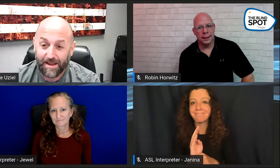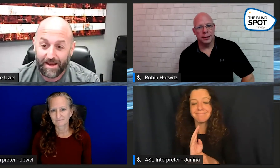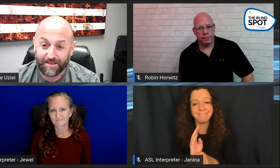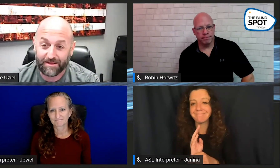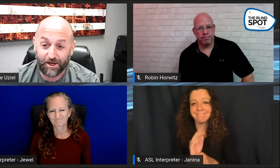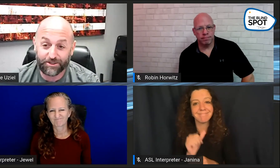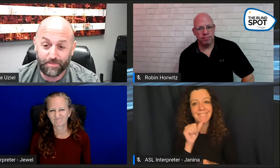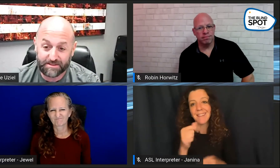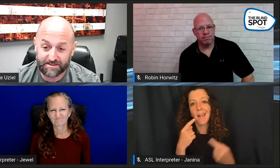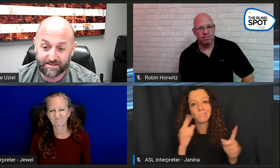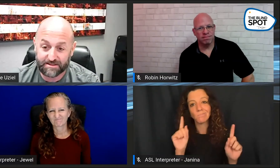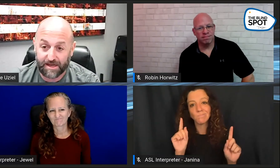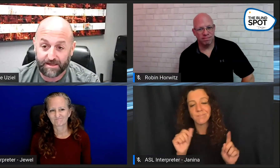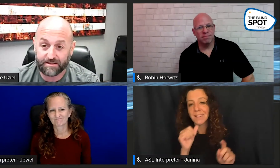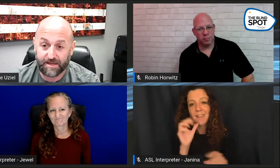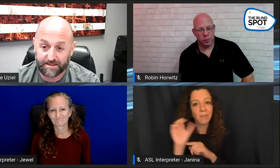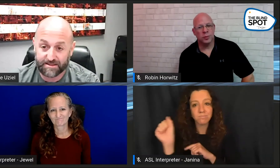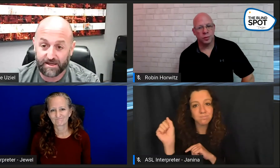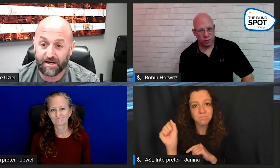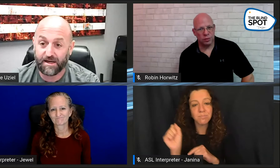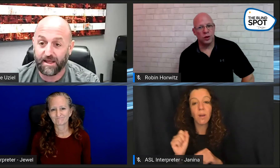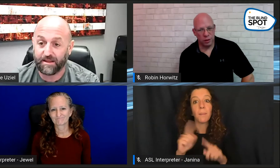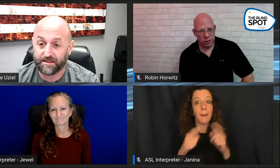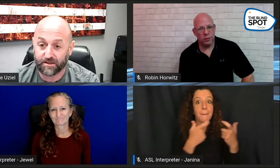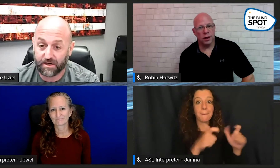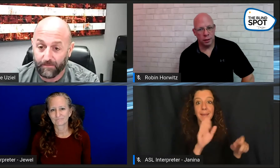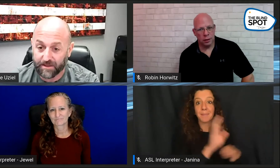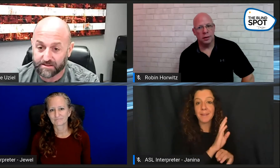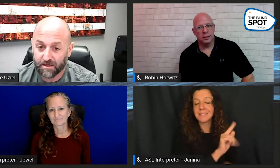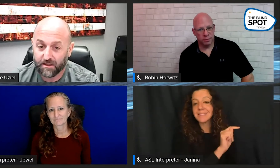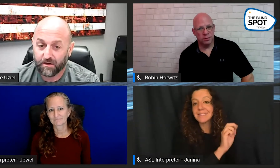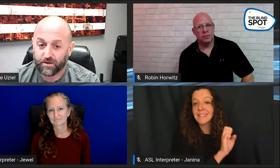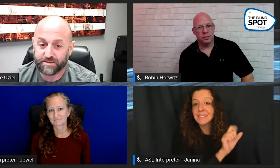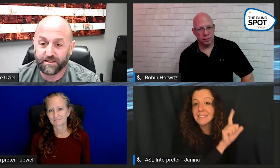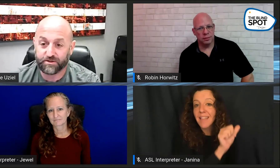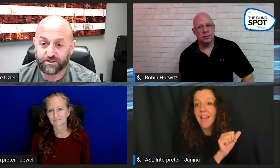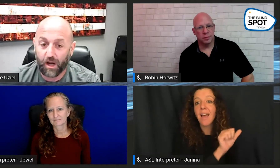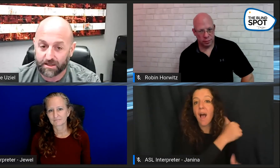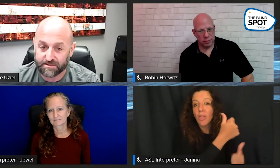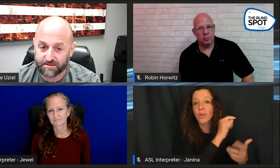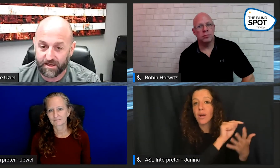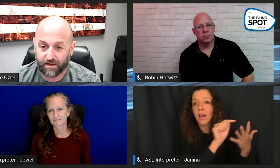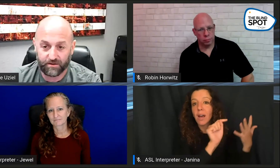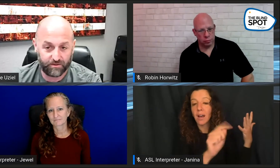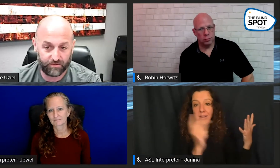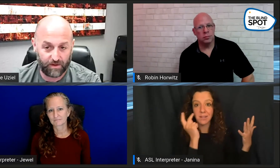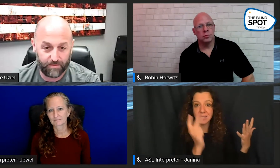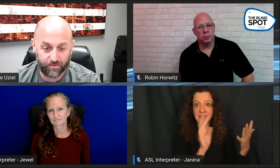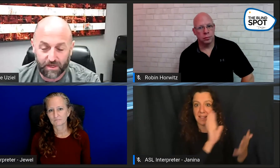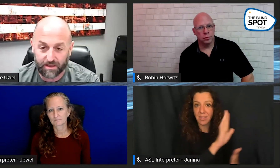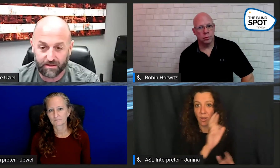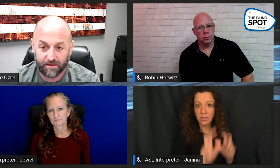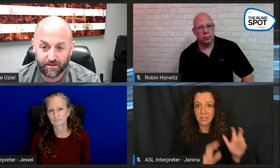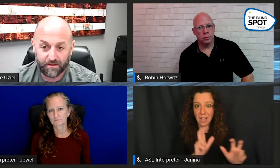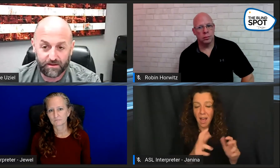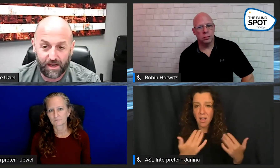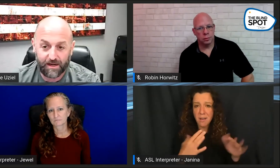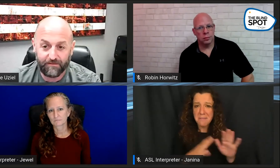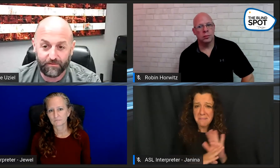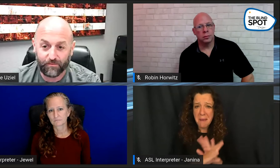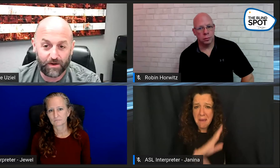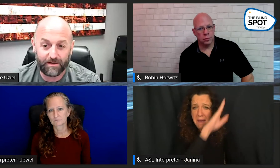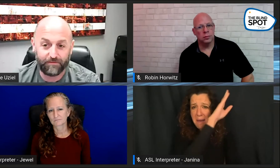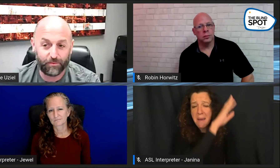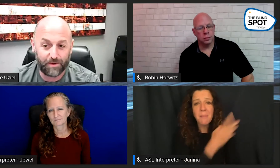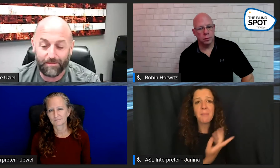well. And the large businesses like Tesla and these other companies, you're seeing their stocks take, I mean, we're talking